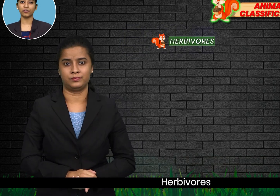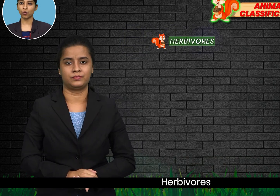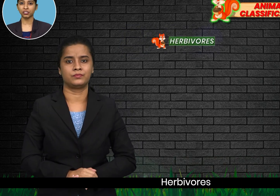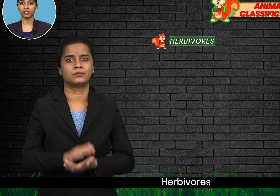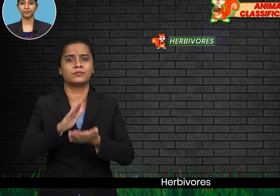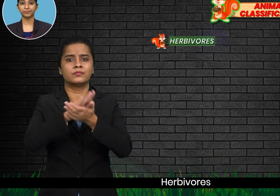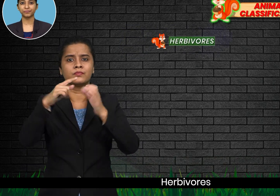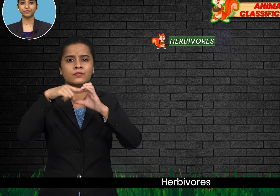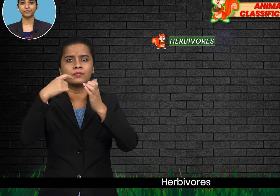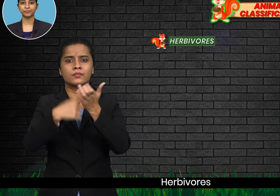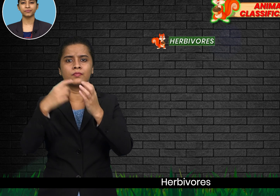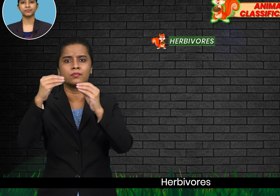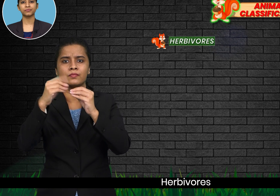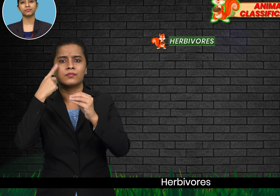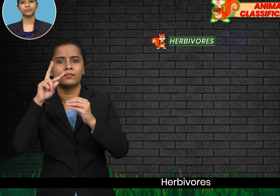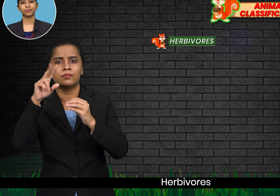herbivores.